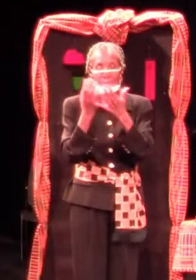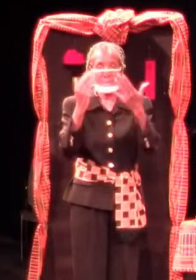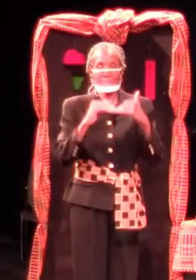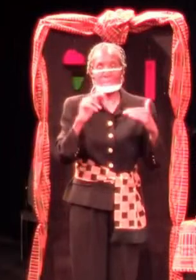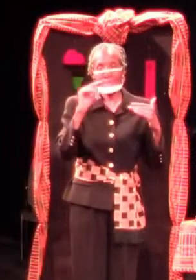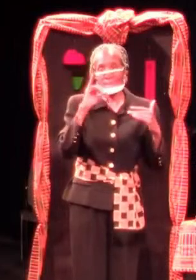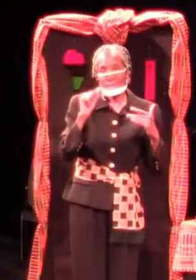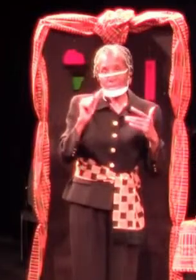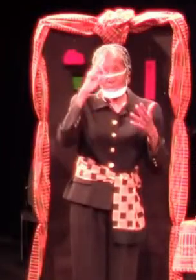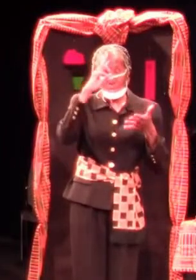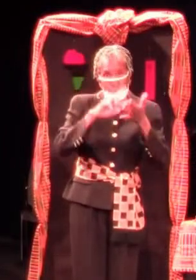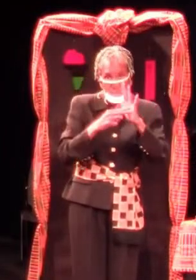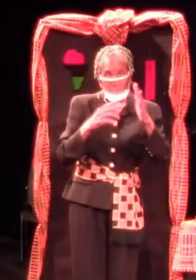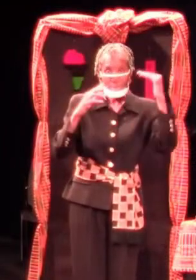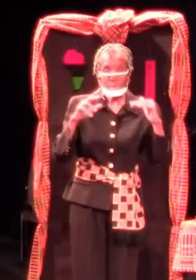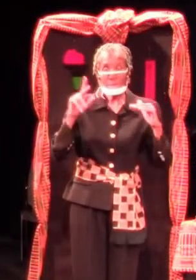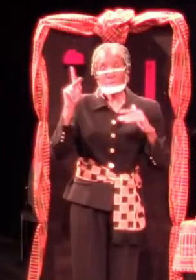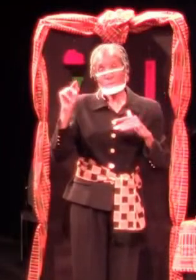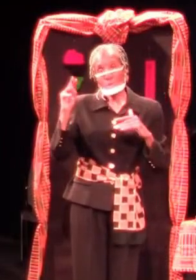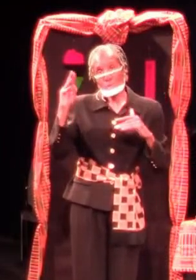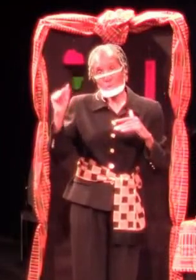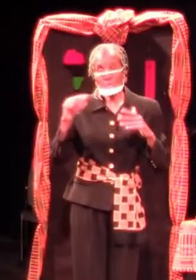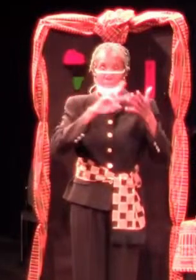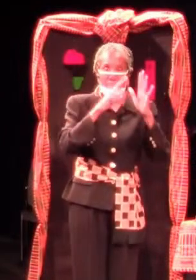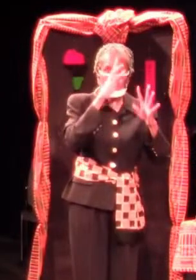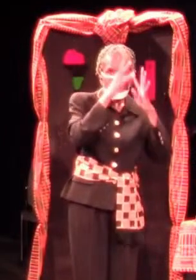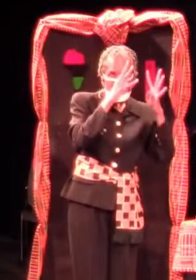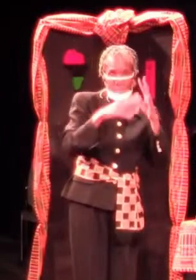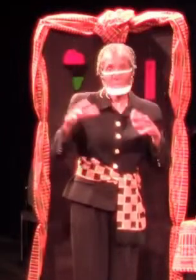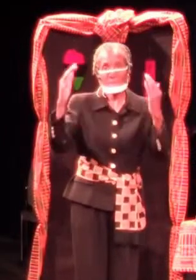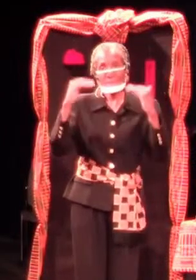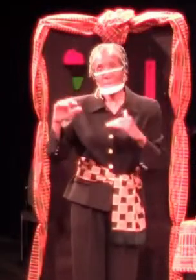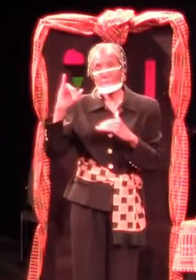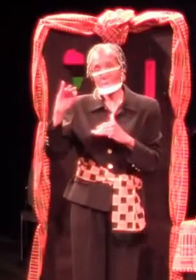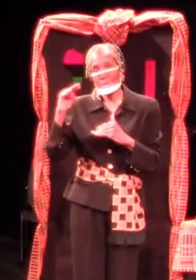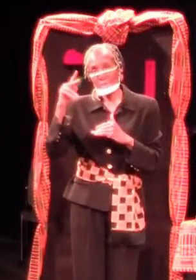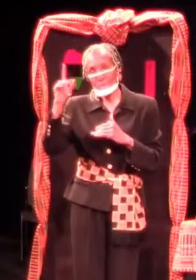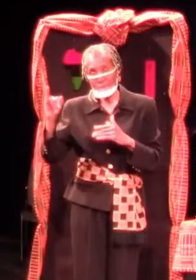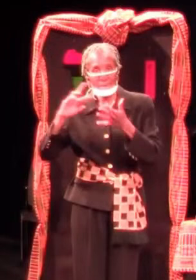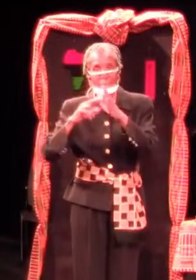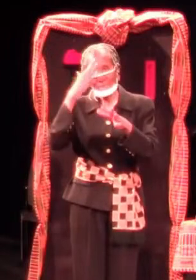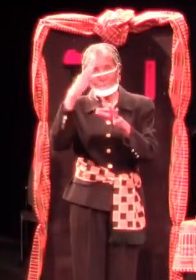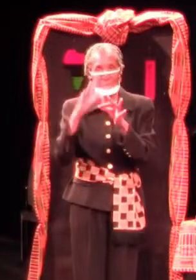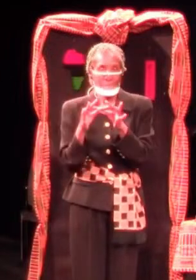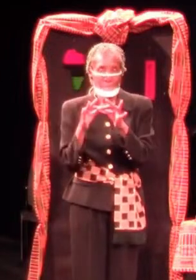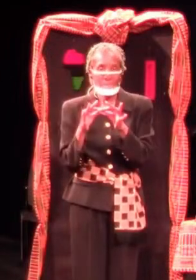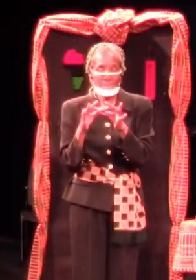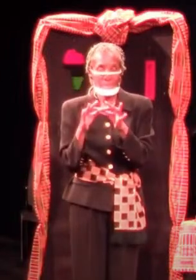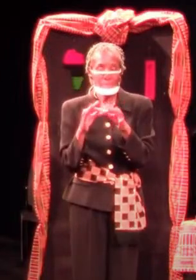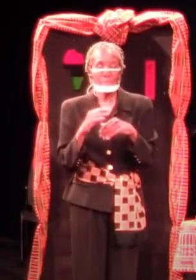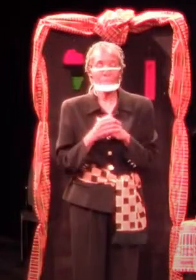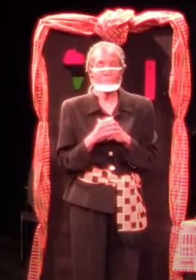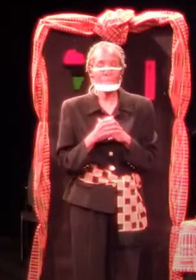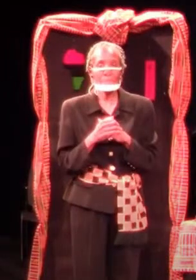Nia, which is purpose; Kaumba, which is creativity; and Imani, which is faith.